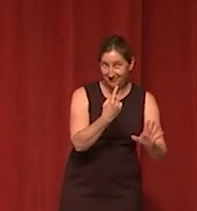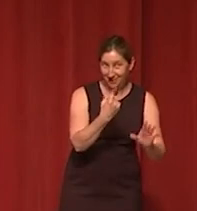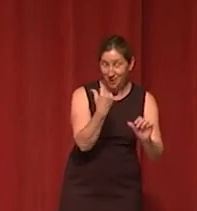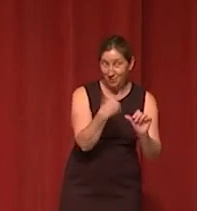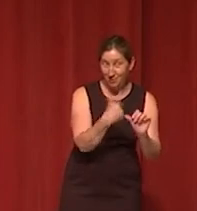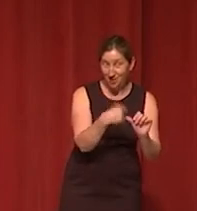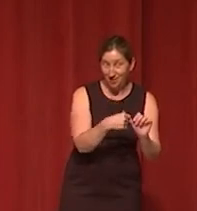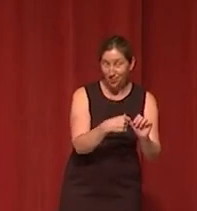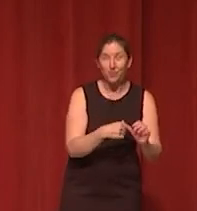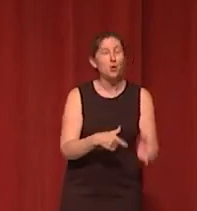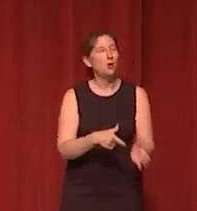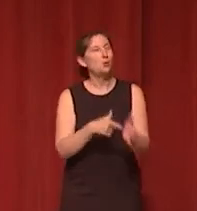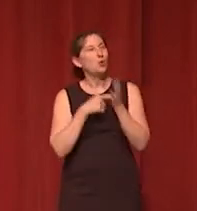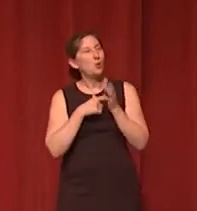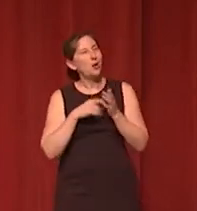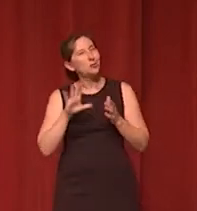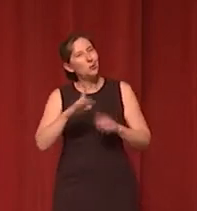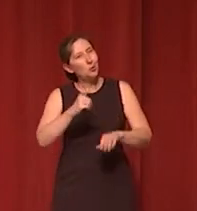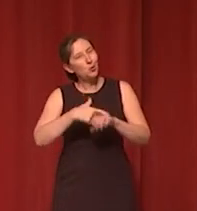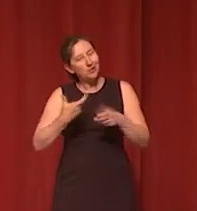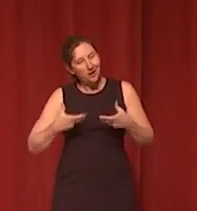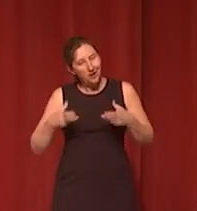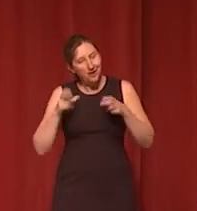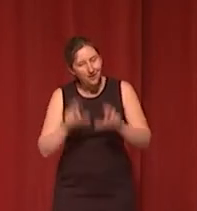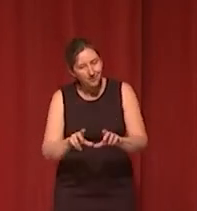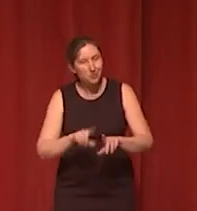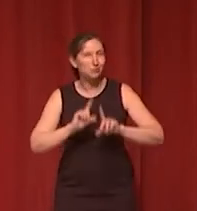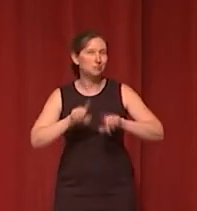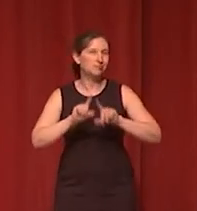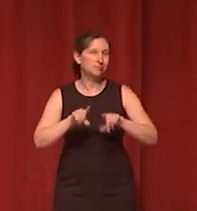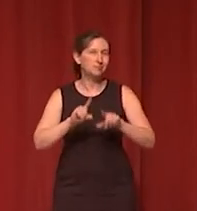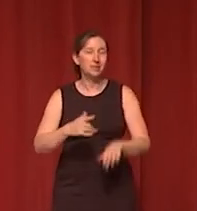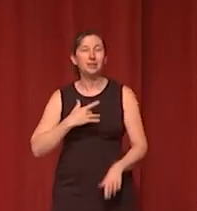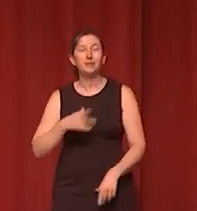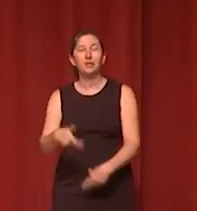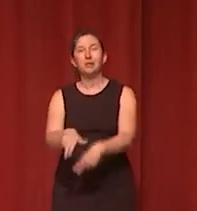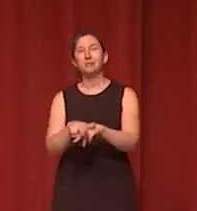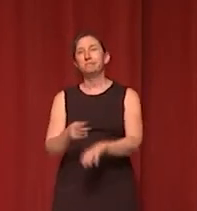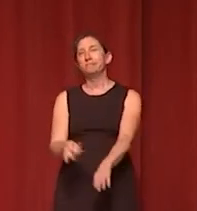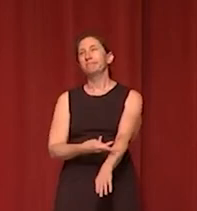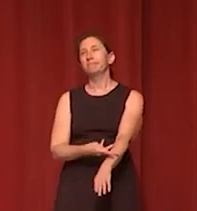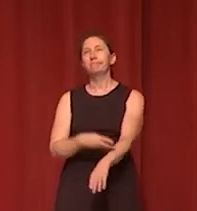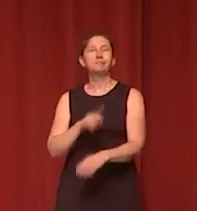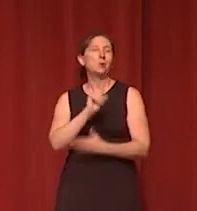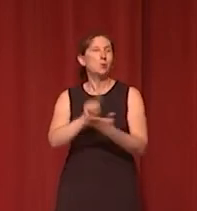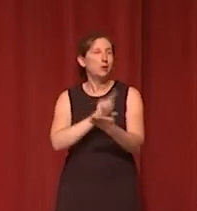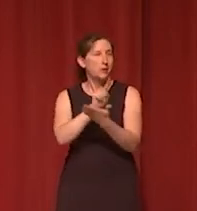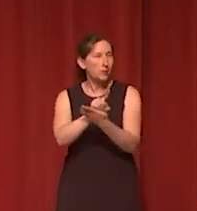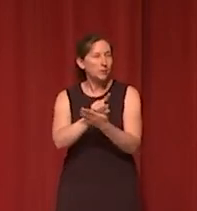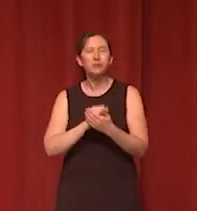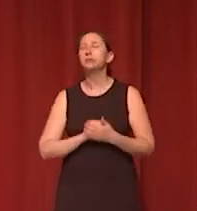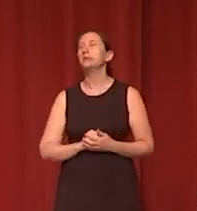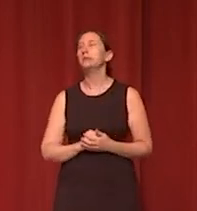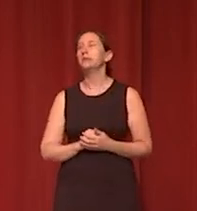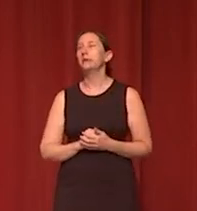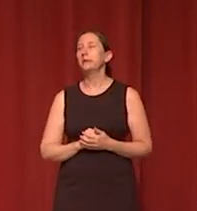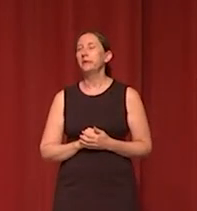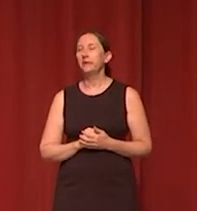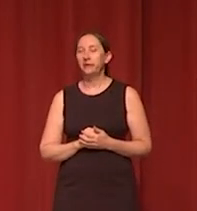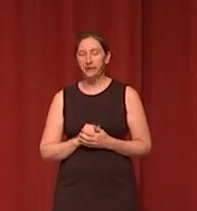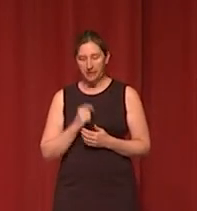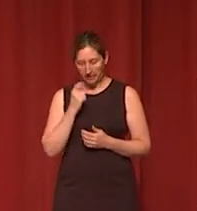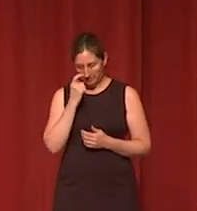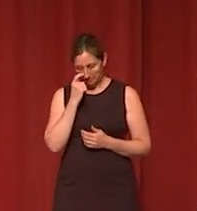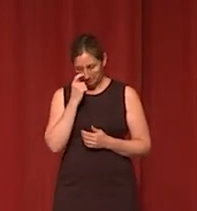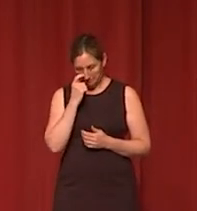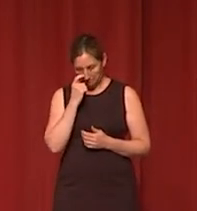the time to be in the infusion center. So the infusion typically lasts 60 minutes. There are a number of adjunct